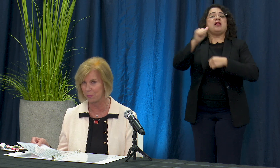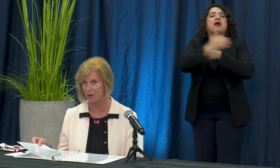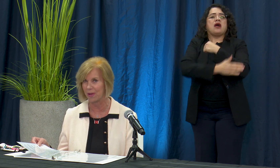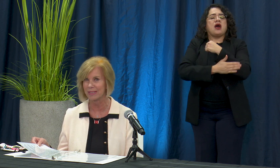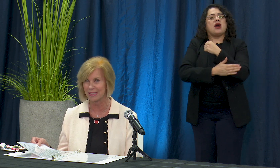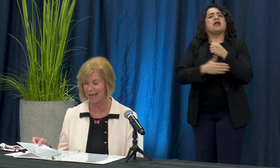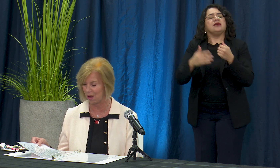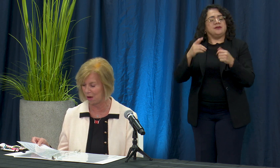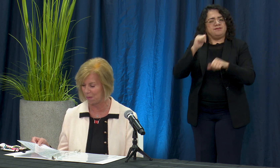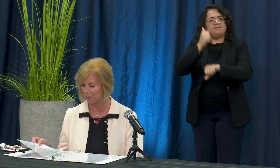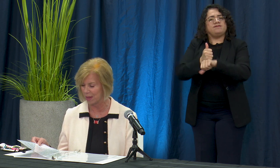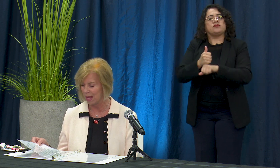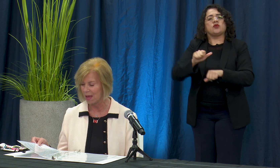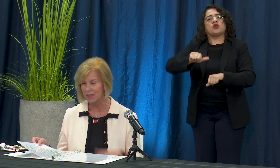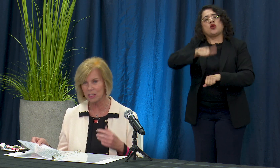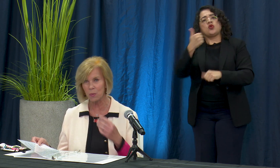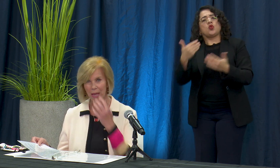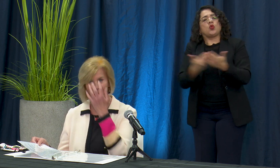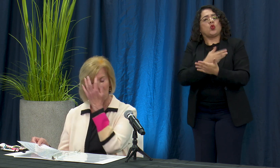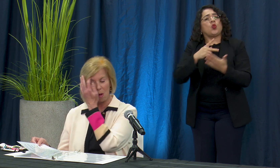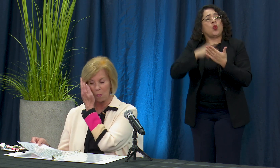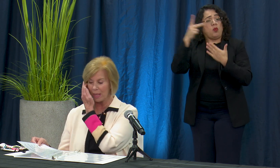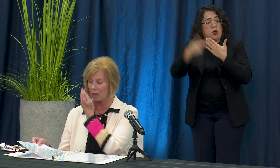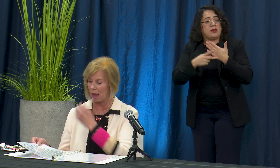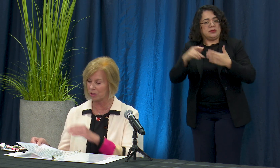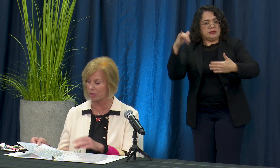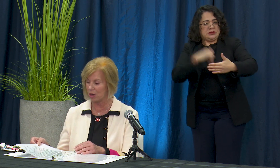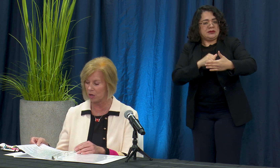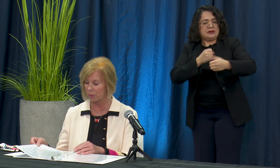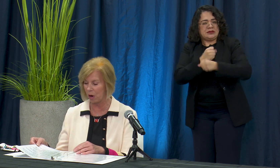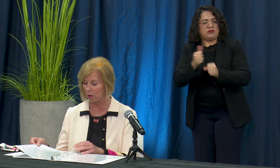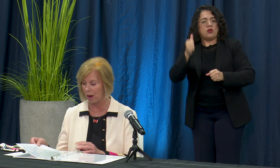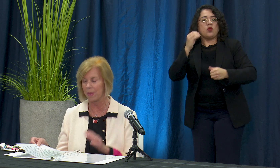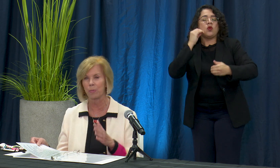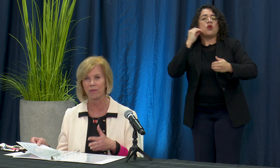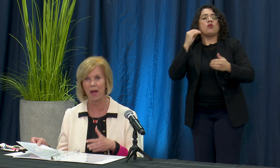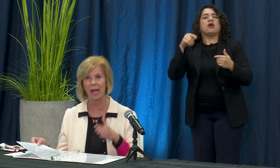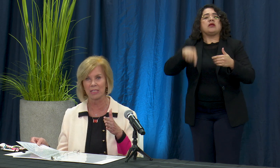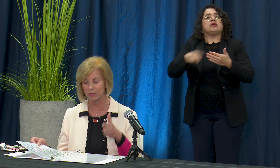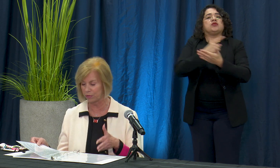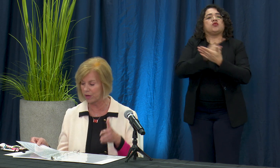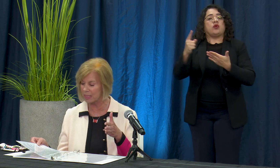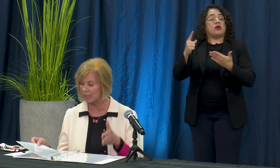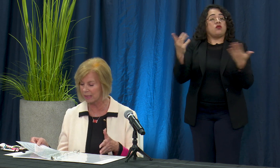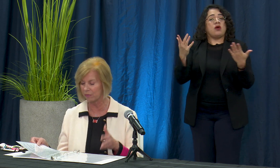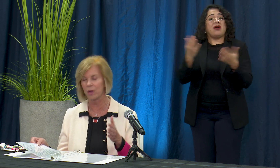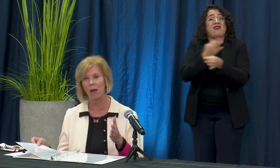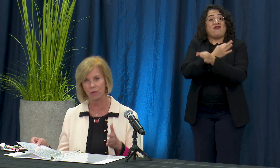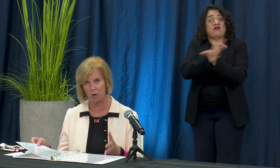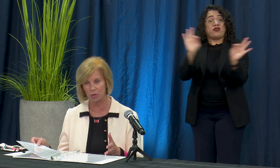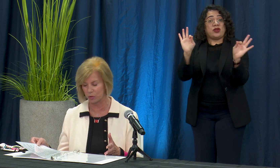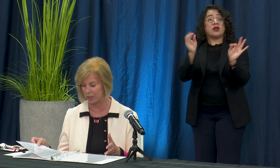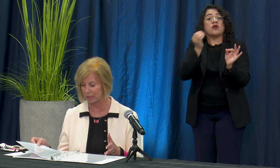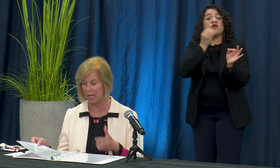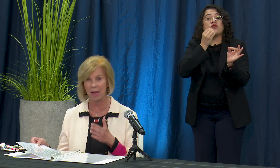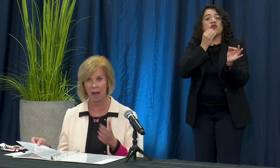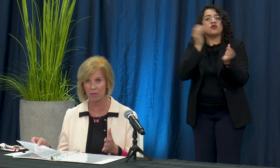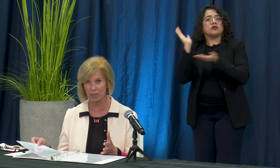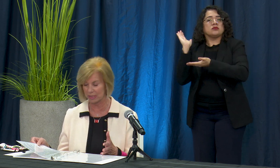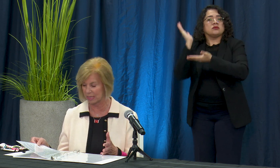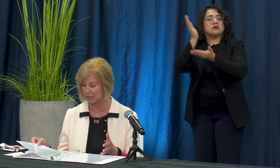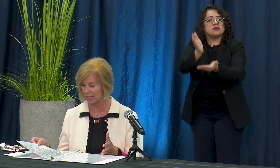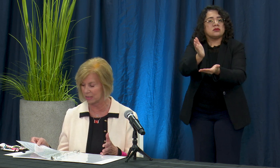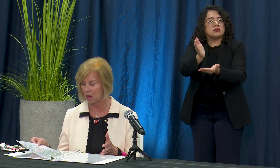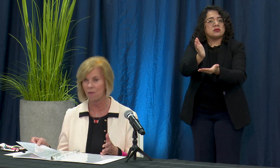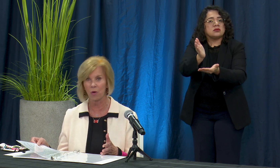help people stay home. This week, we launched a new program that provides free delivery of groceries and